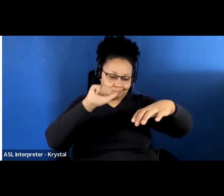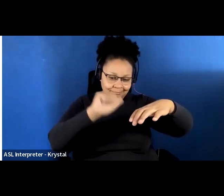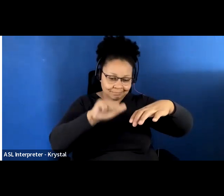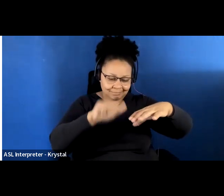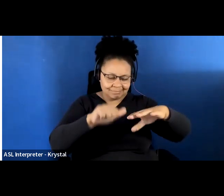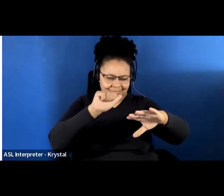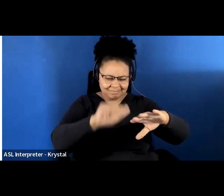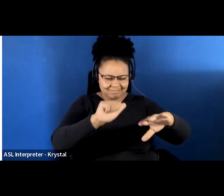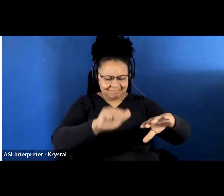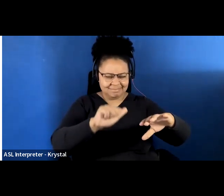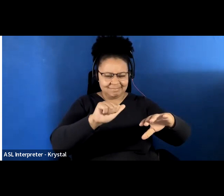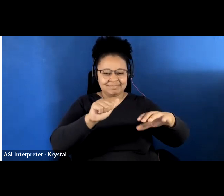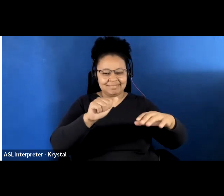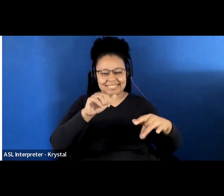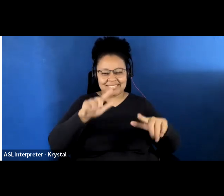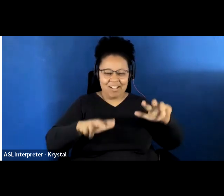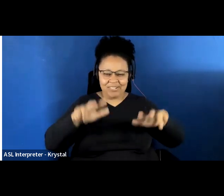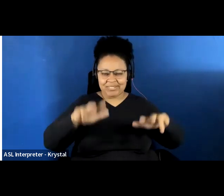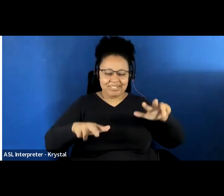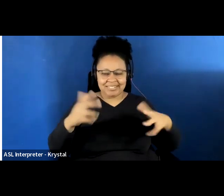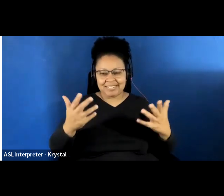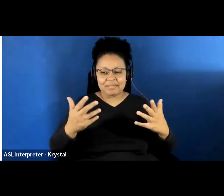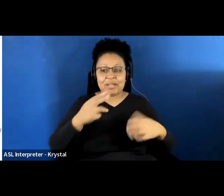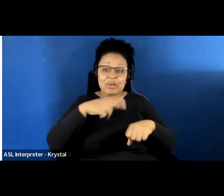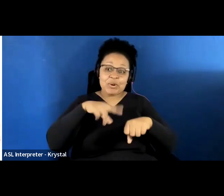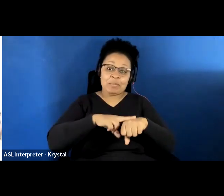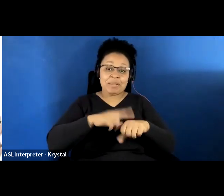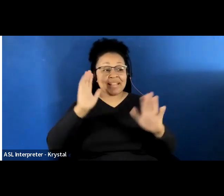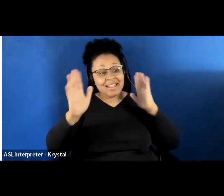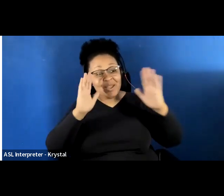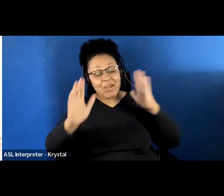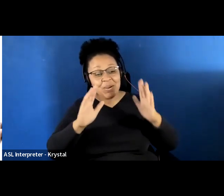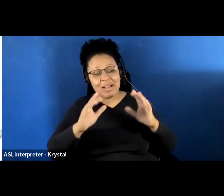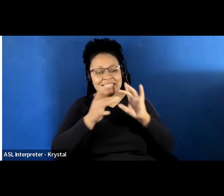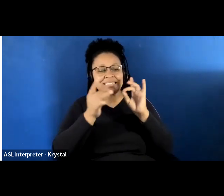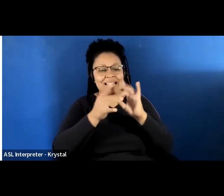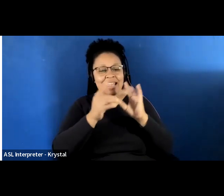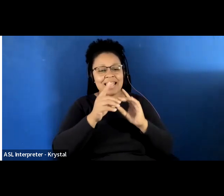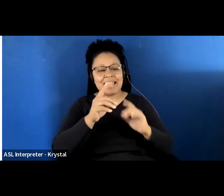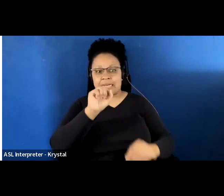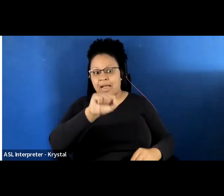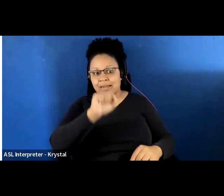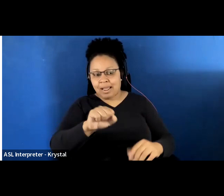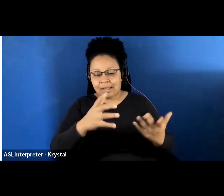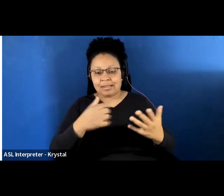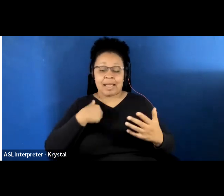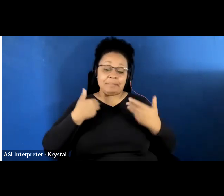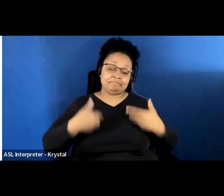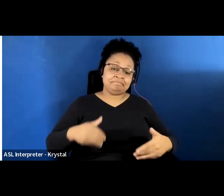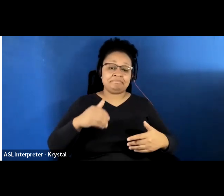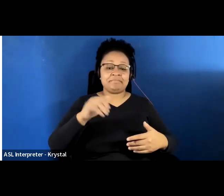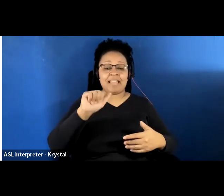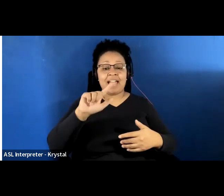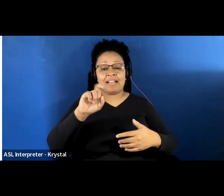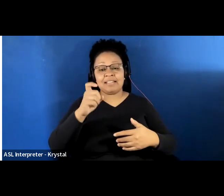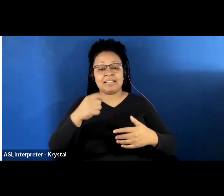which is awkward. But normally I just say knock, knock, hello, this is Alex from such and such, just here to help,